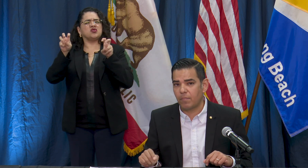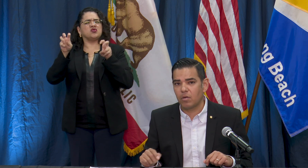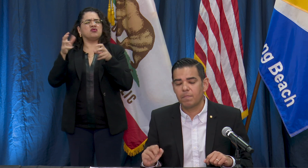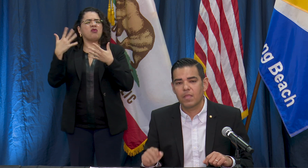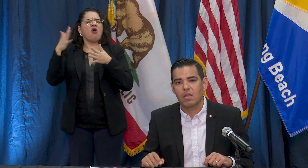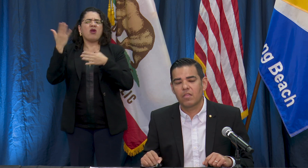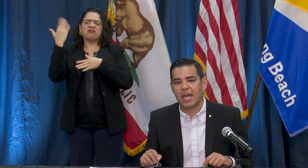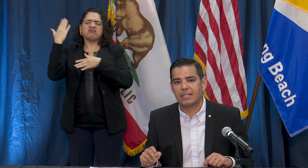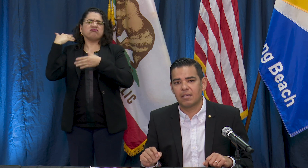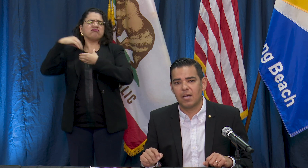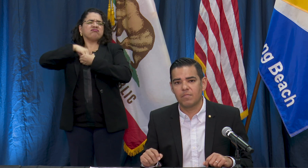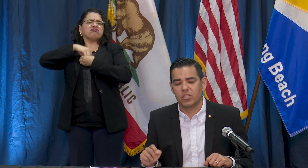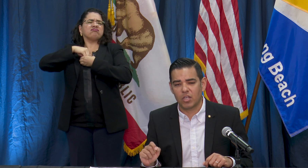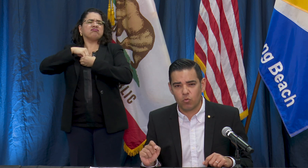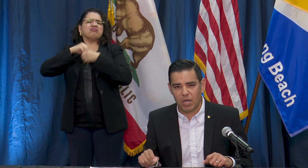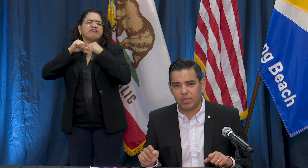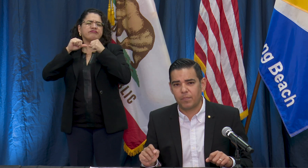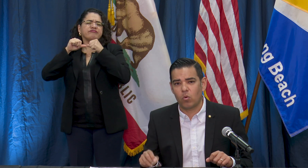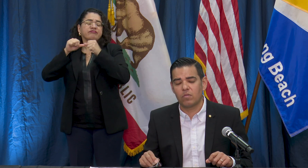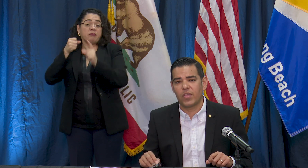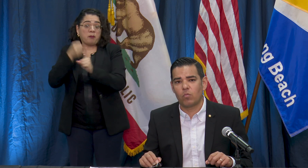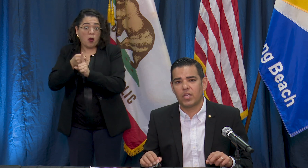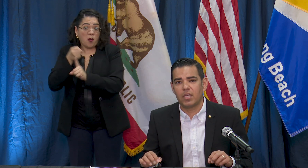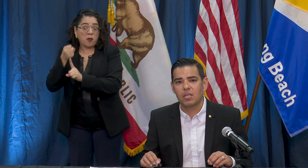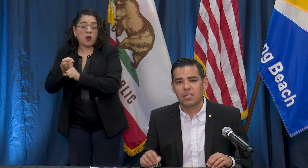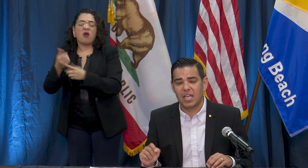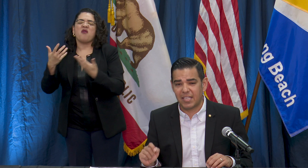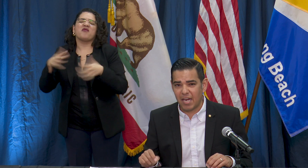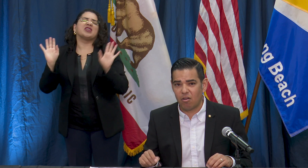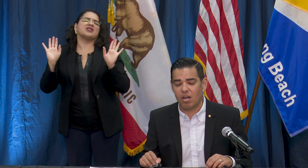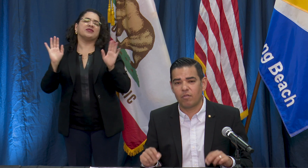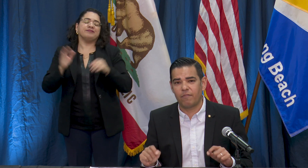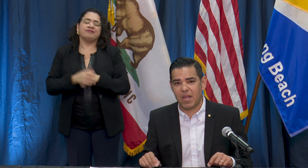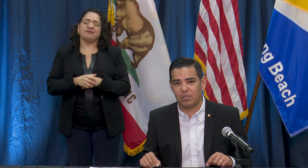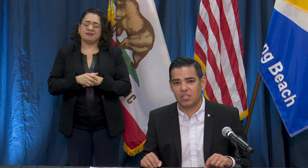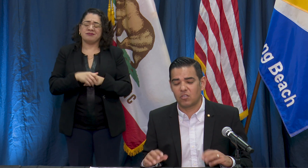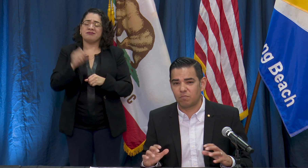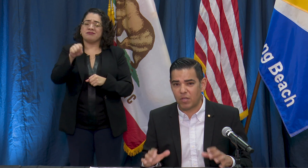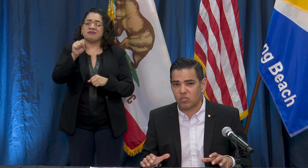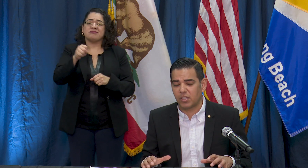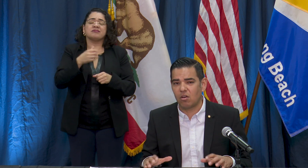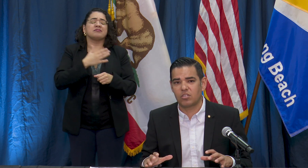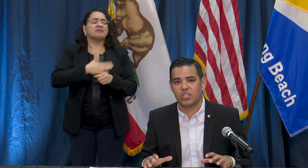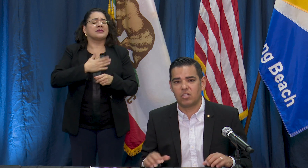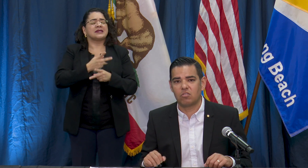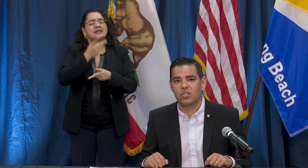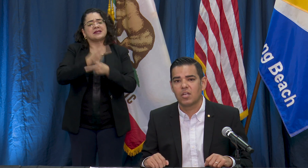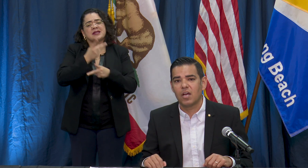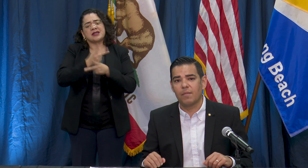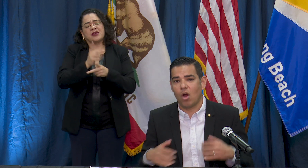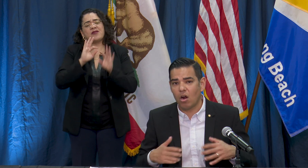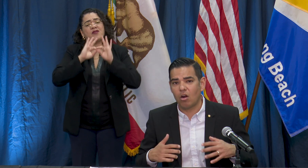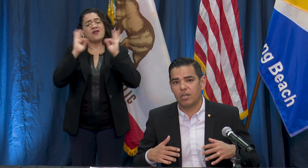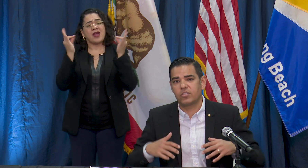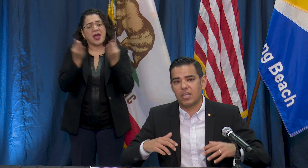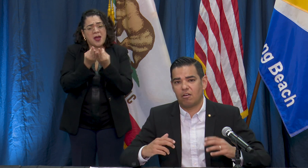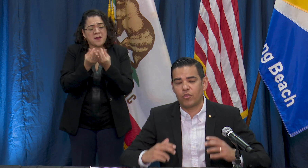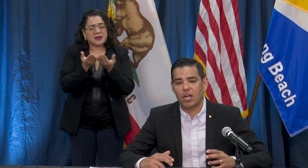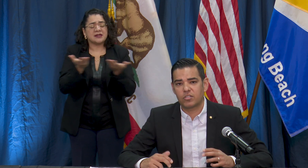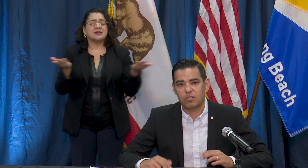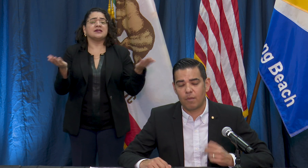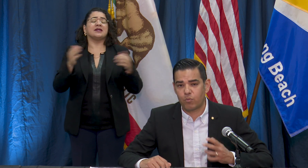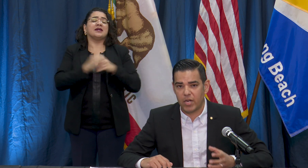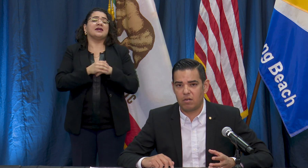Please remember that it's incredibly important that we take care of our families, especially our seniors. Our hearts